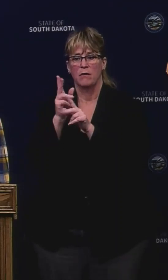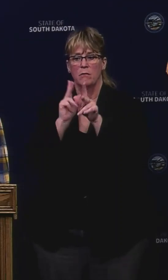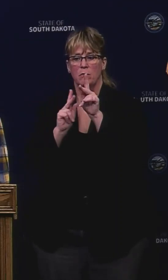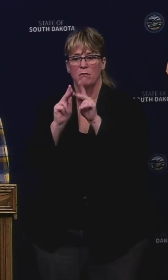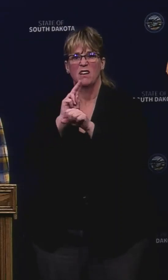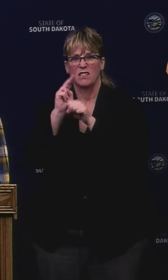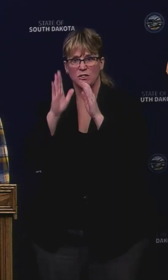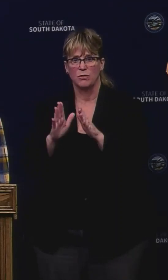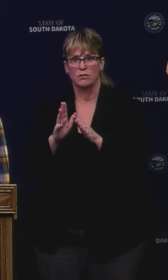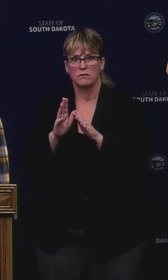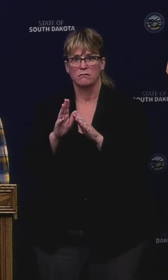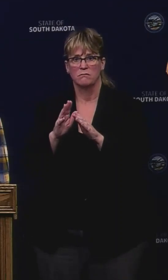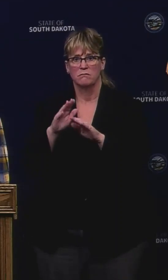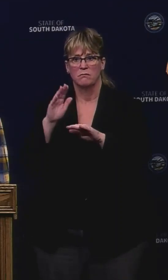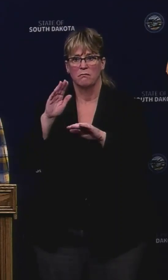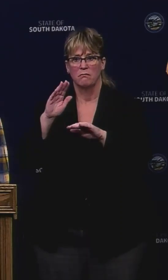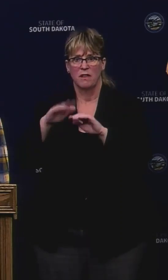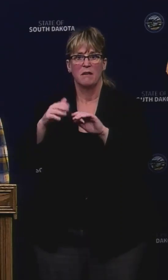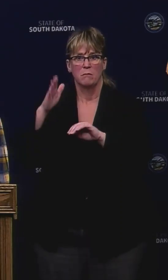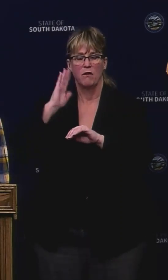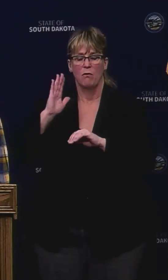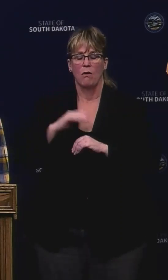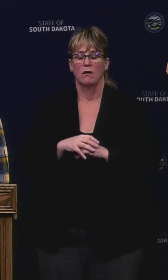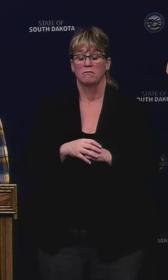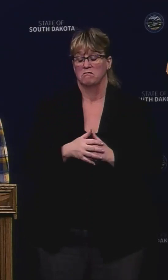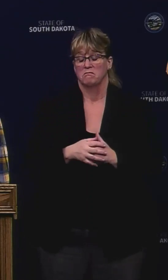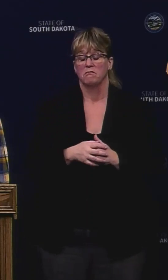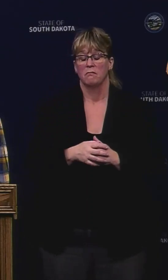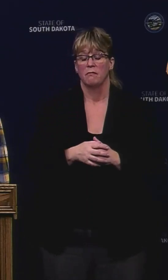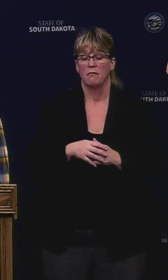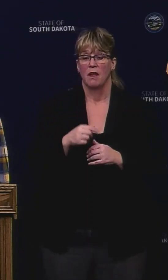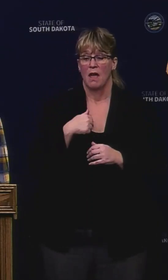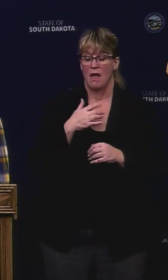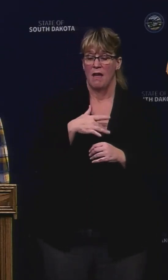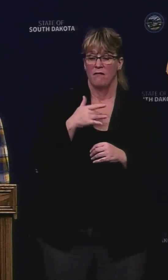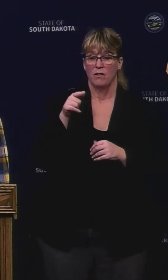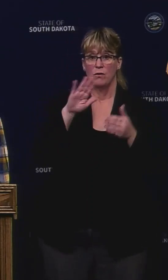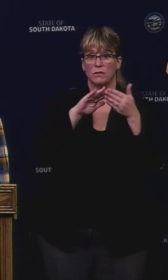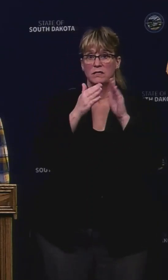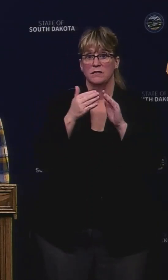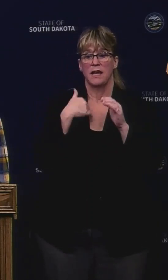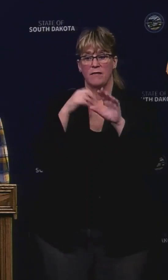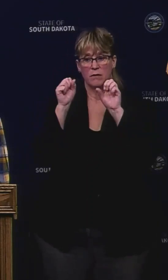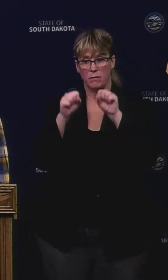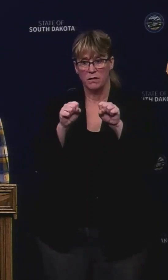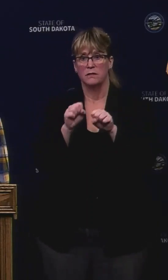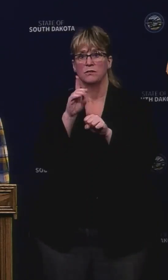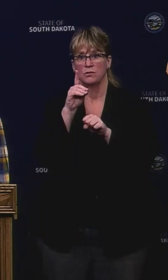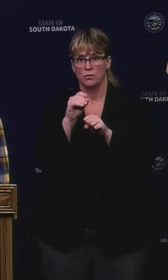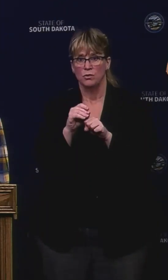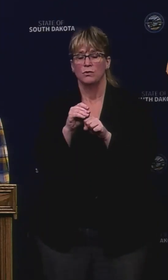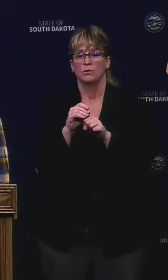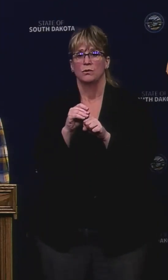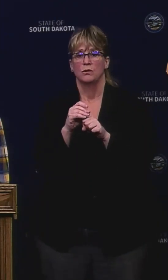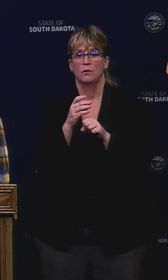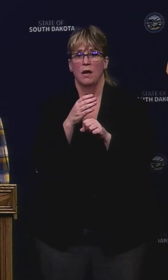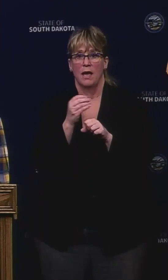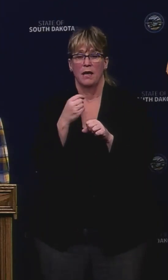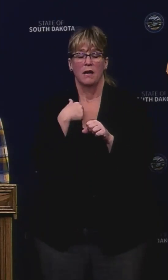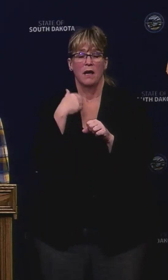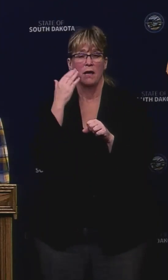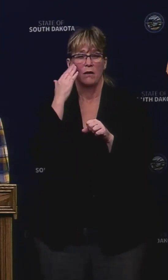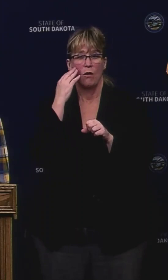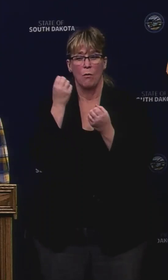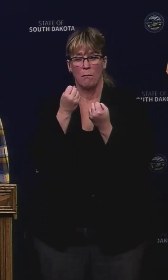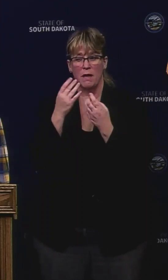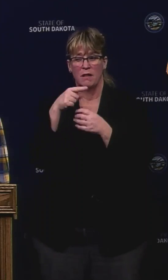before. So I think that is certainly something that they have the ability to do, and I know that